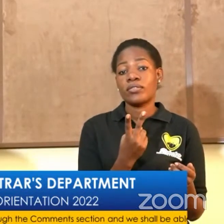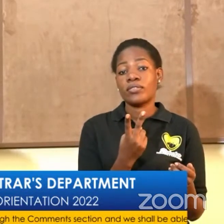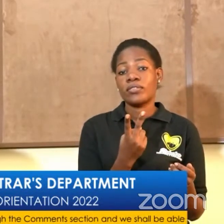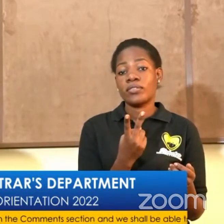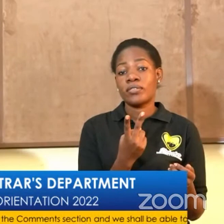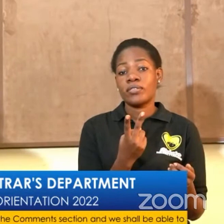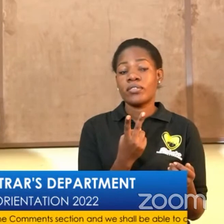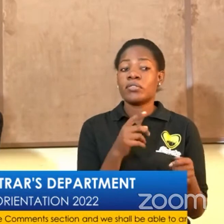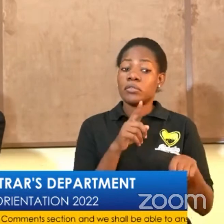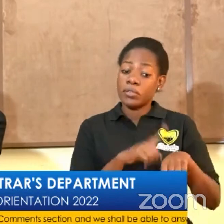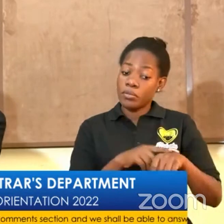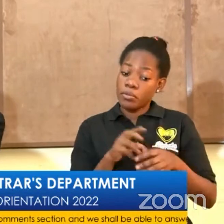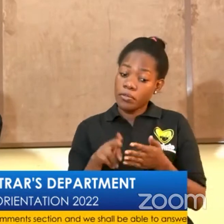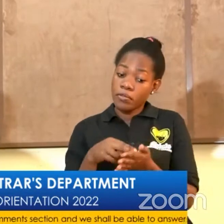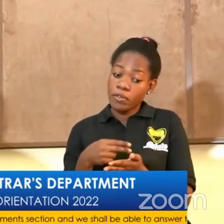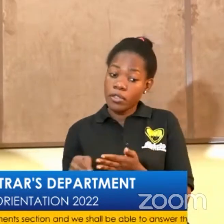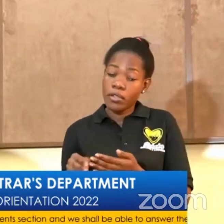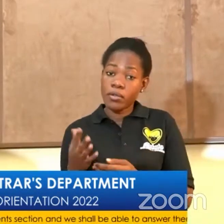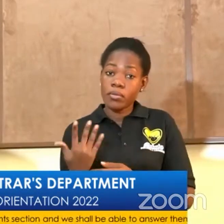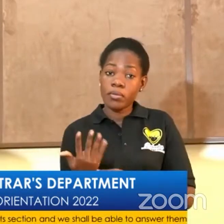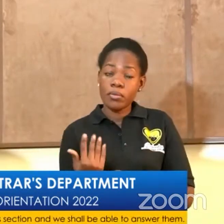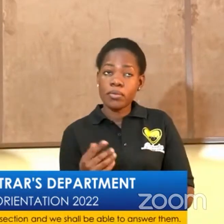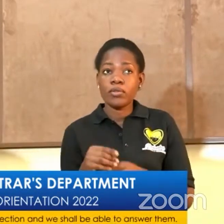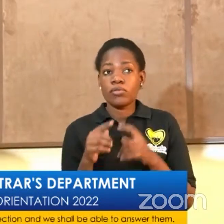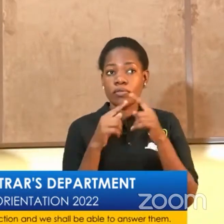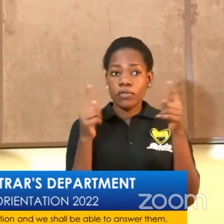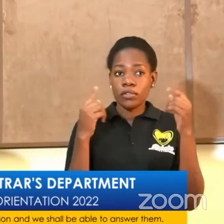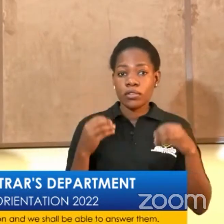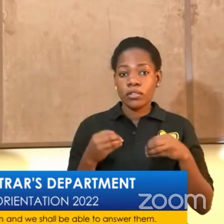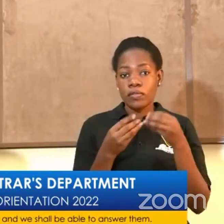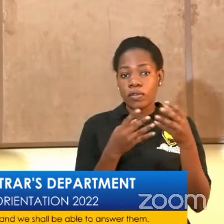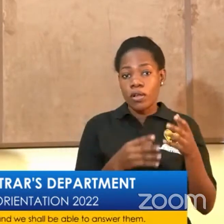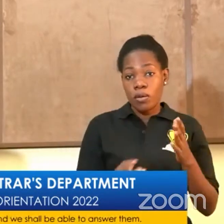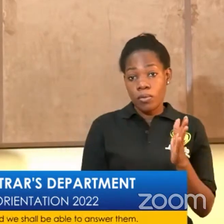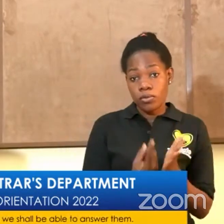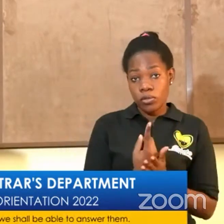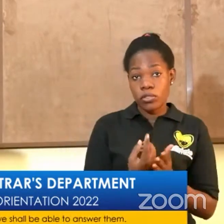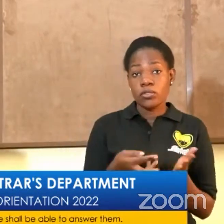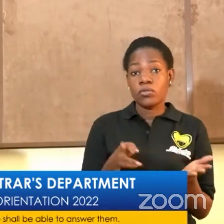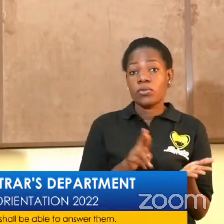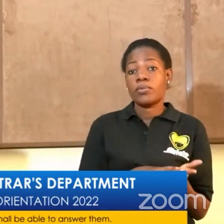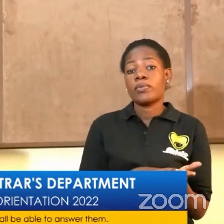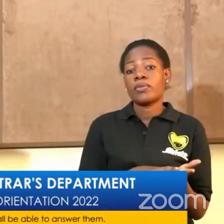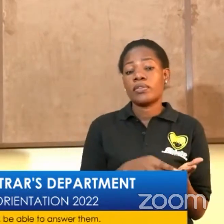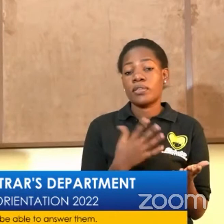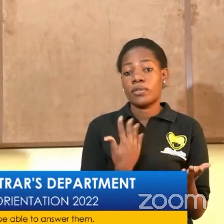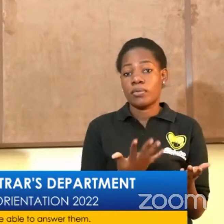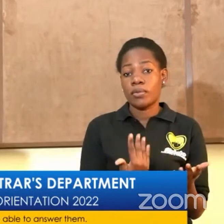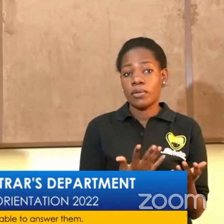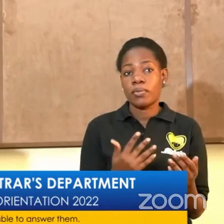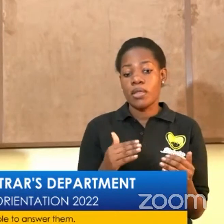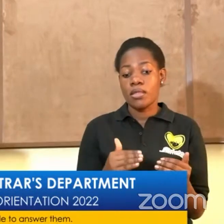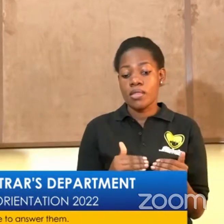So you fail a paper, the university gives you an opportunity to recite the paper, and it is next